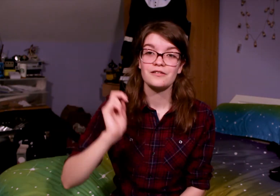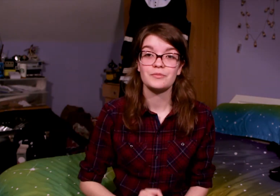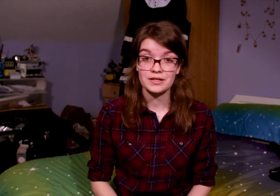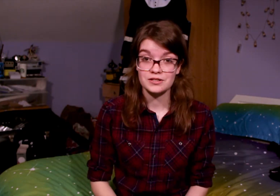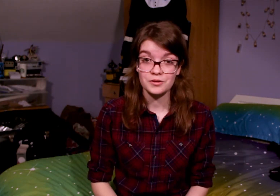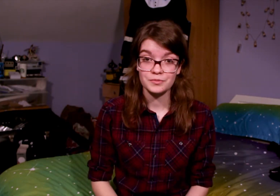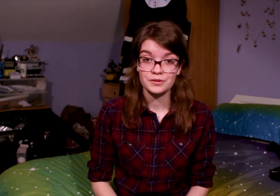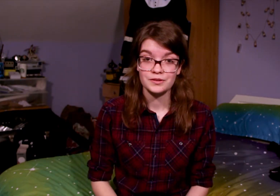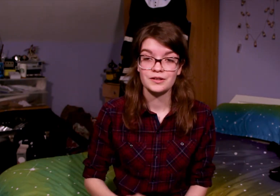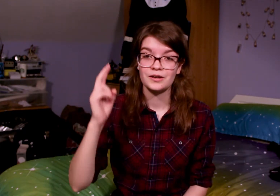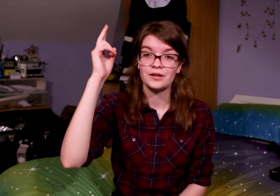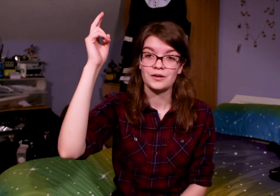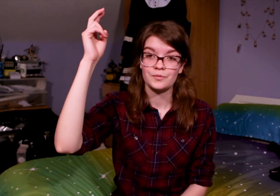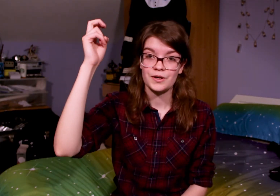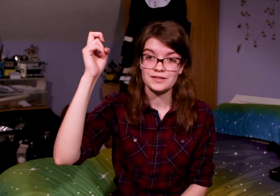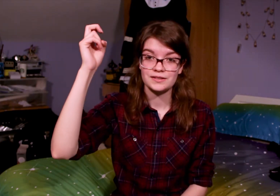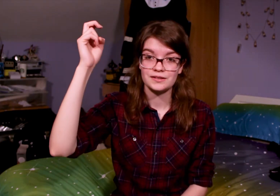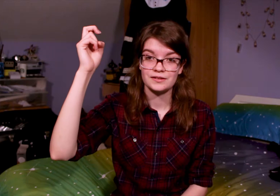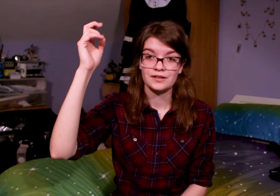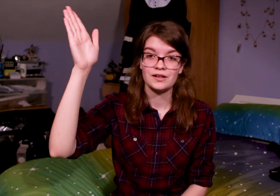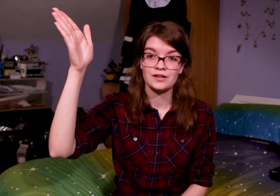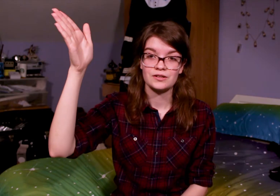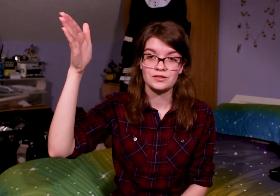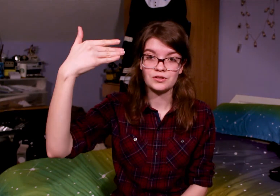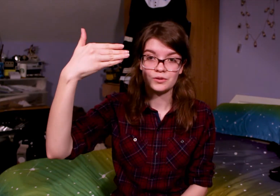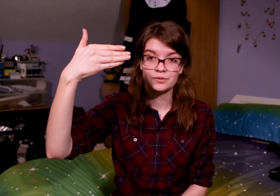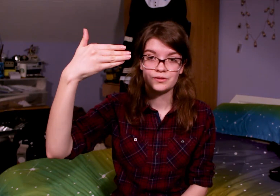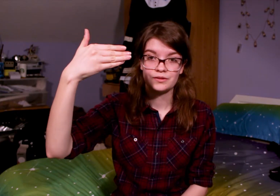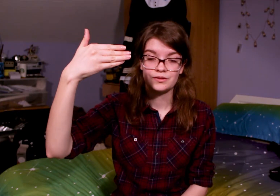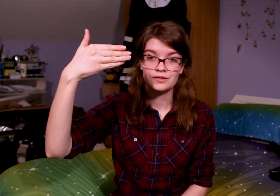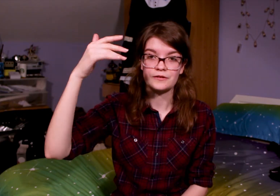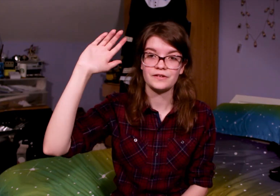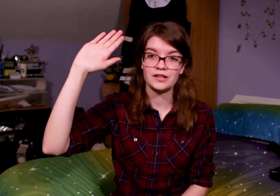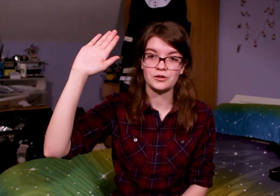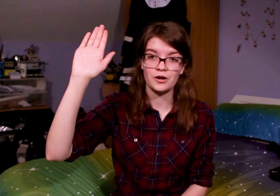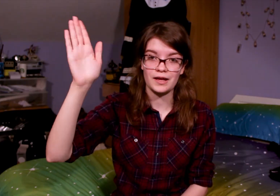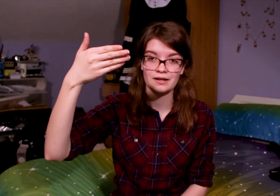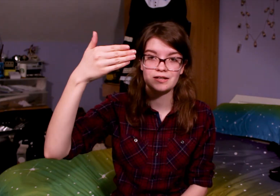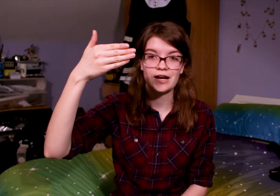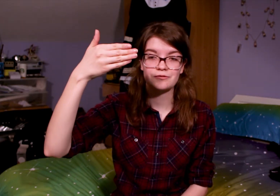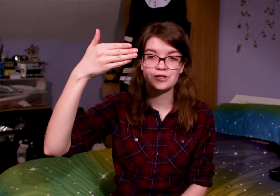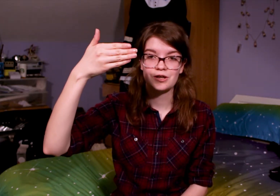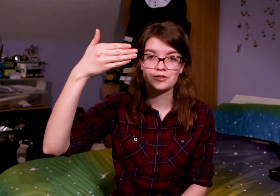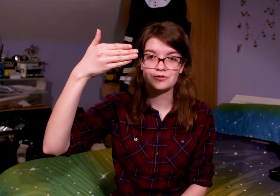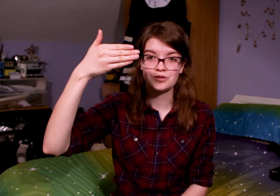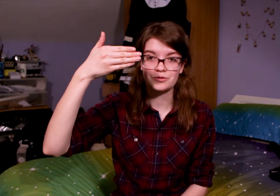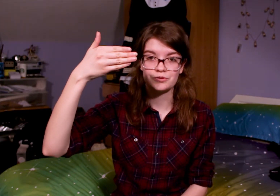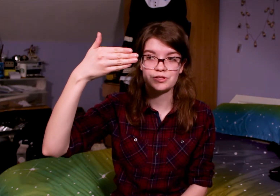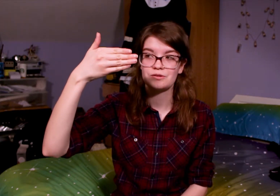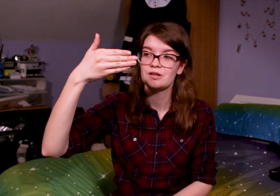For bus stop, bus, stop. So flick your whole hand out towards you, so